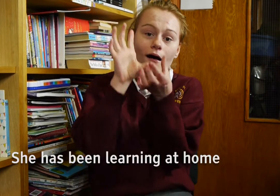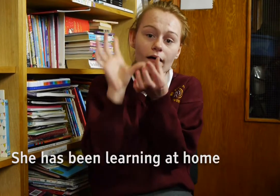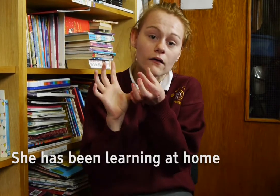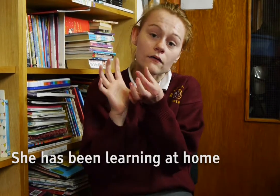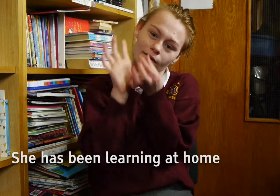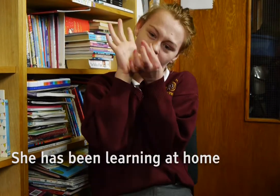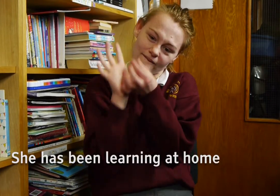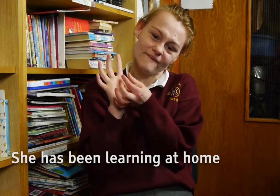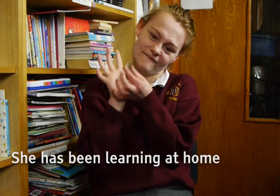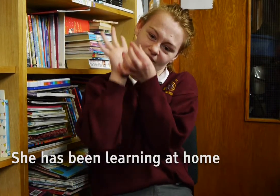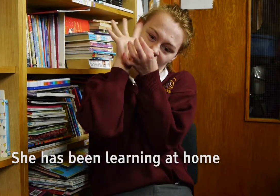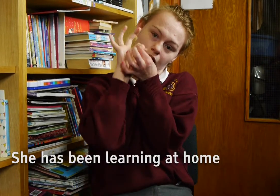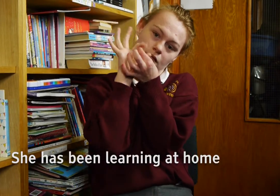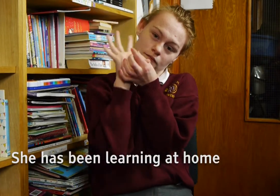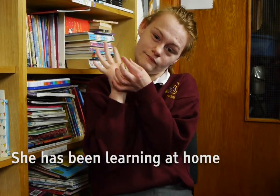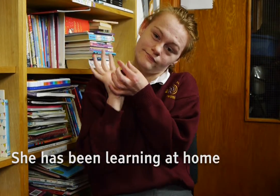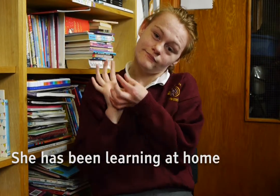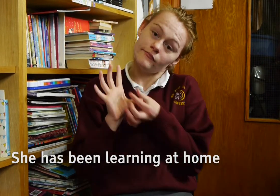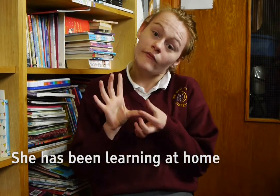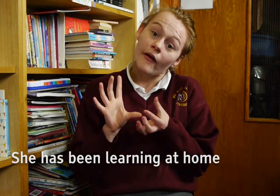She has been learning at home.